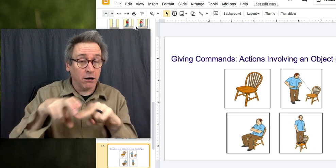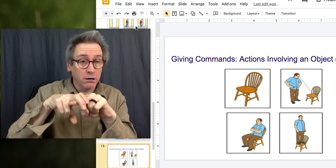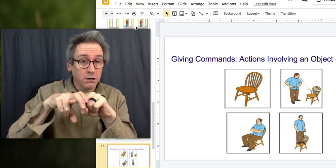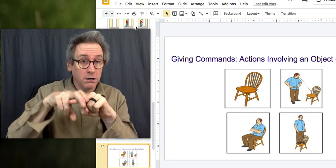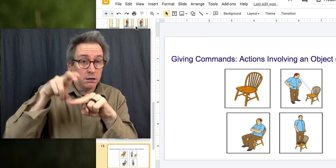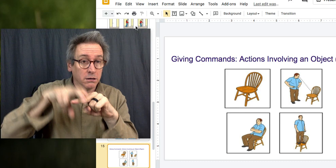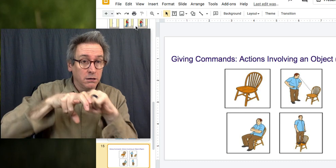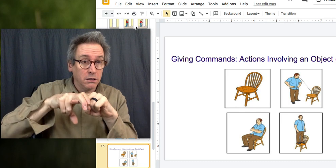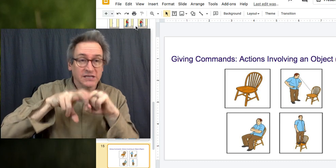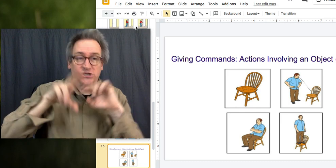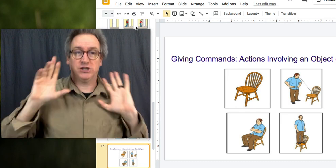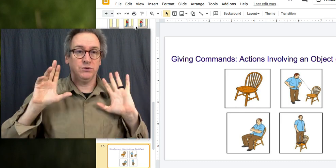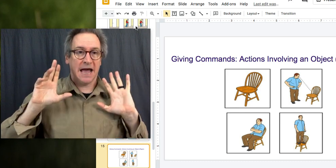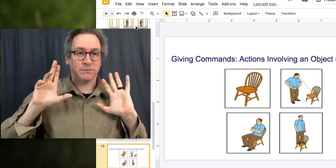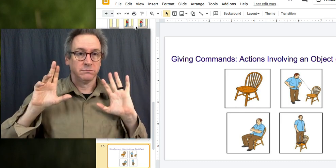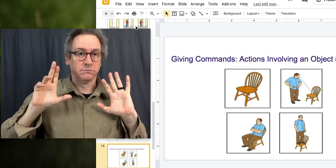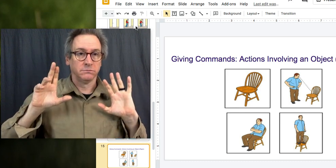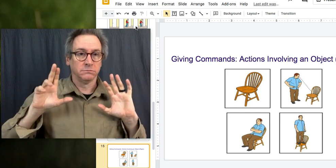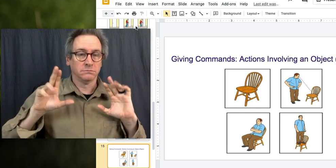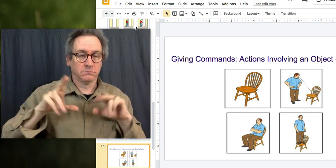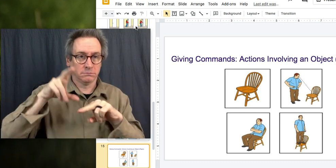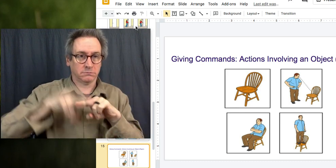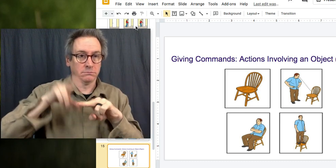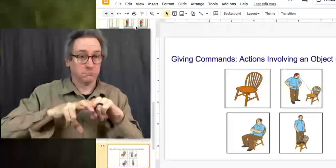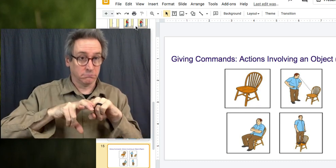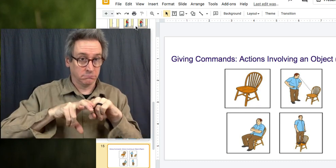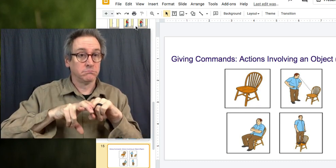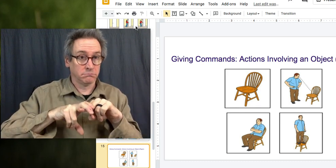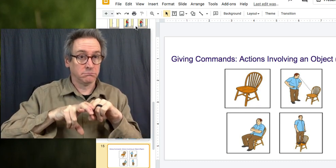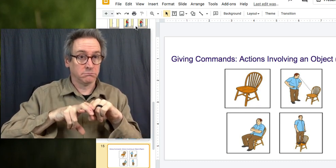Chair is just 2 taps.